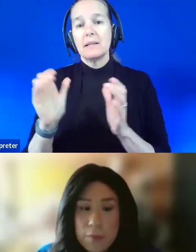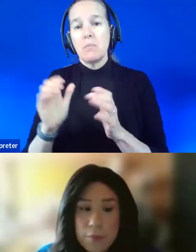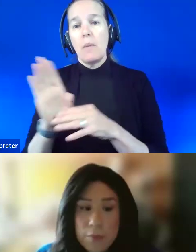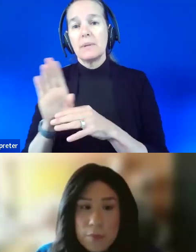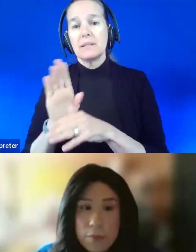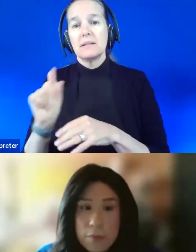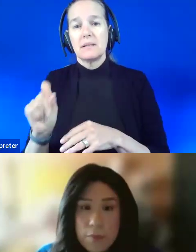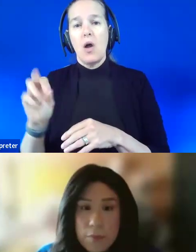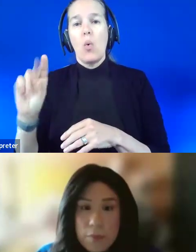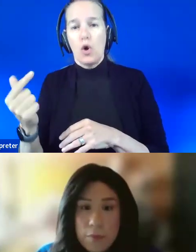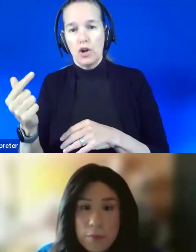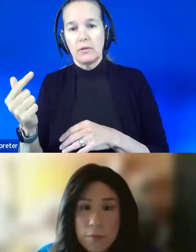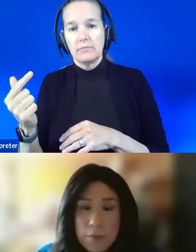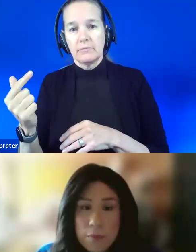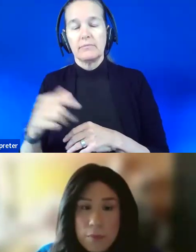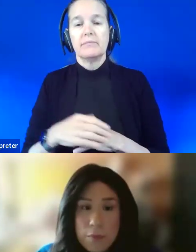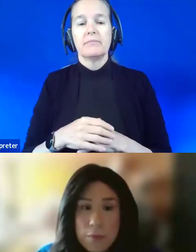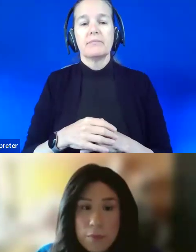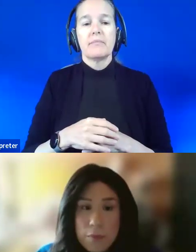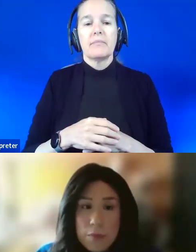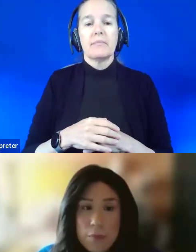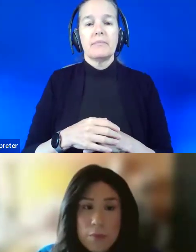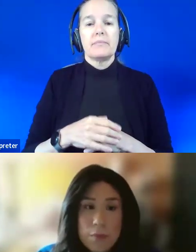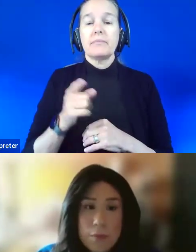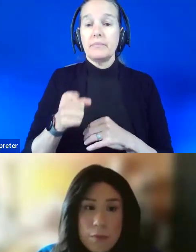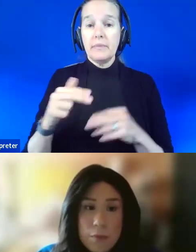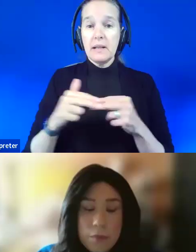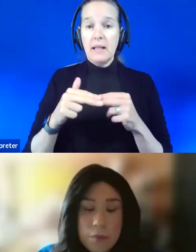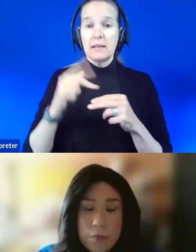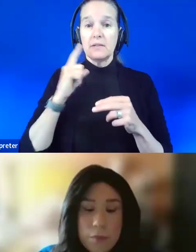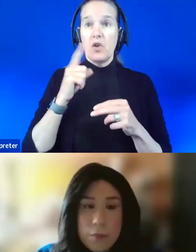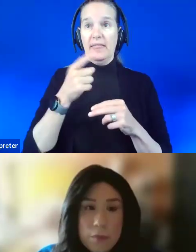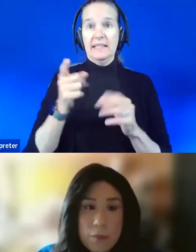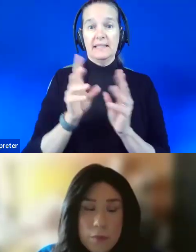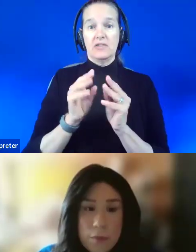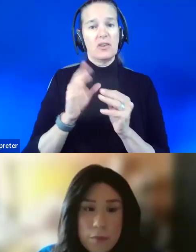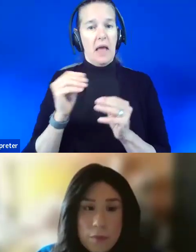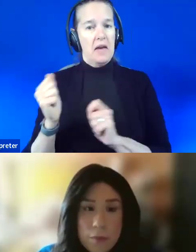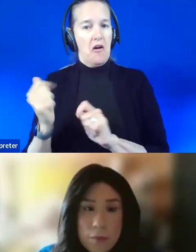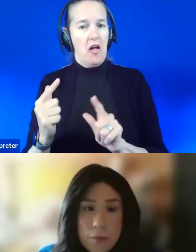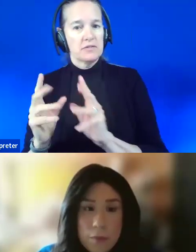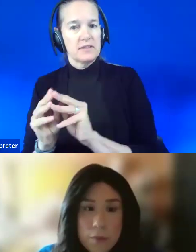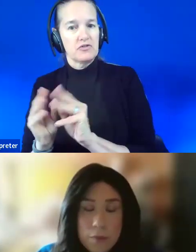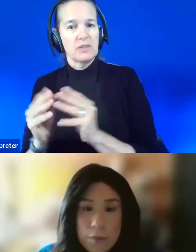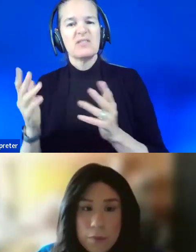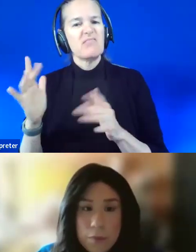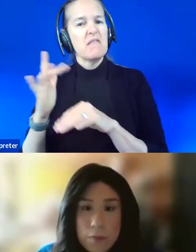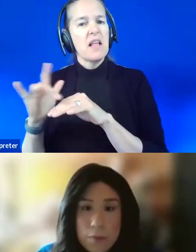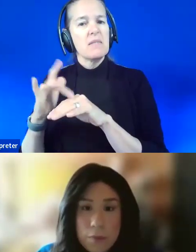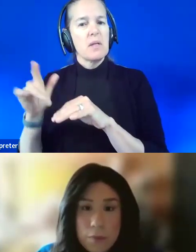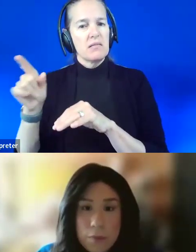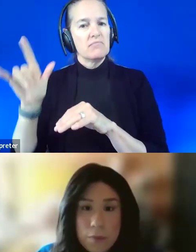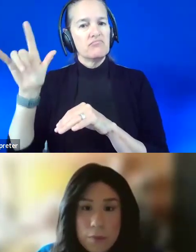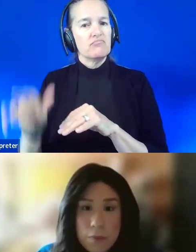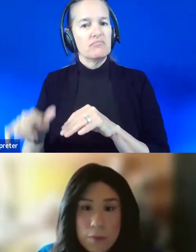info@disabilitysmallbusiness.org for assistance. The slides for this session and all of our sessions are already available for you, and